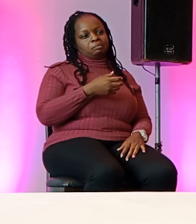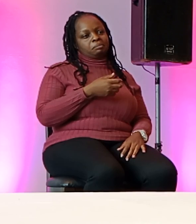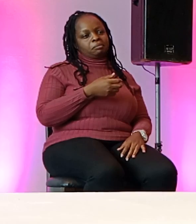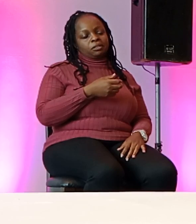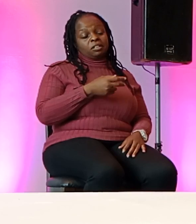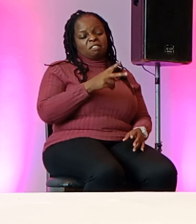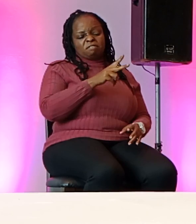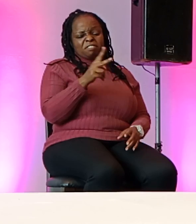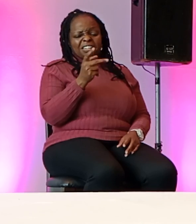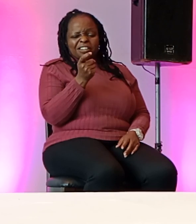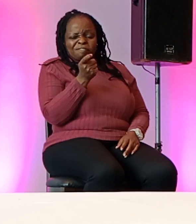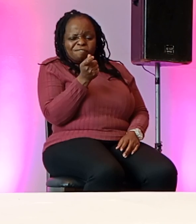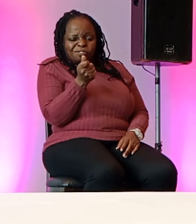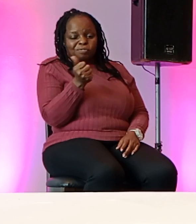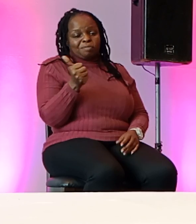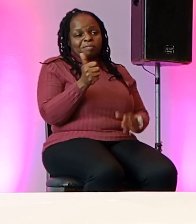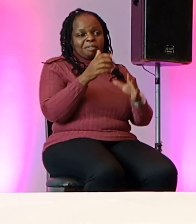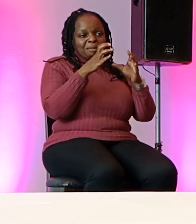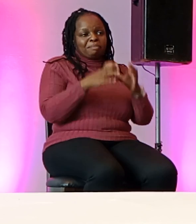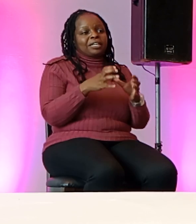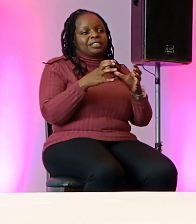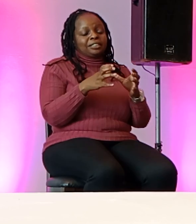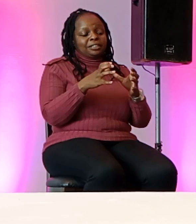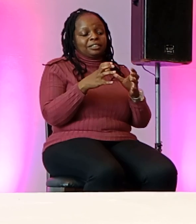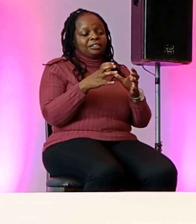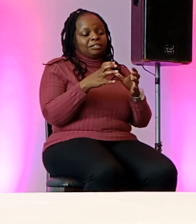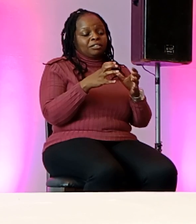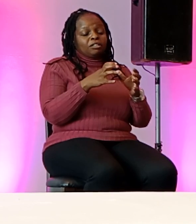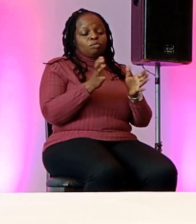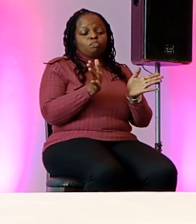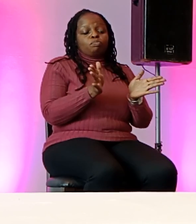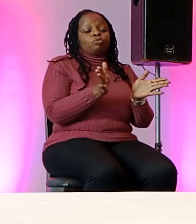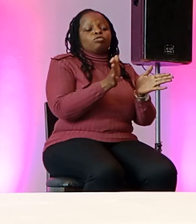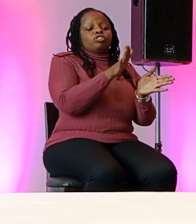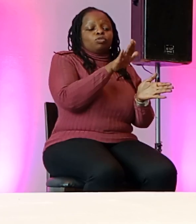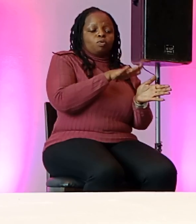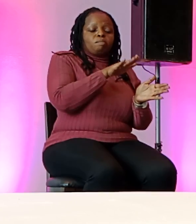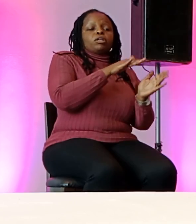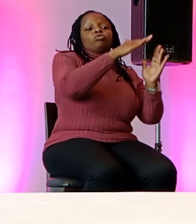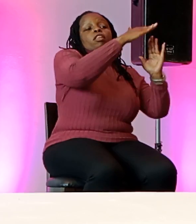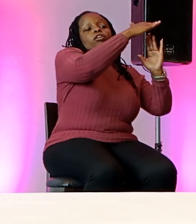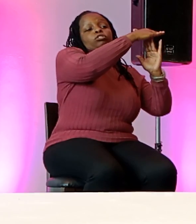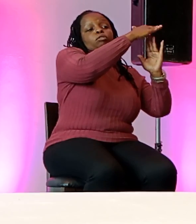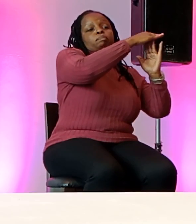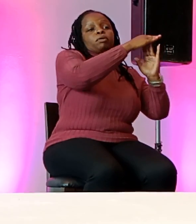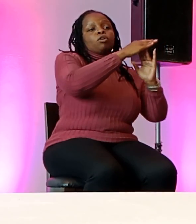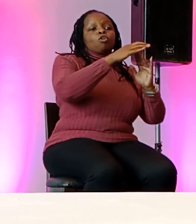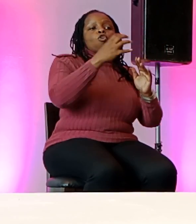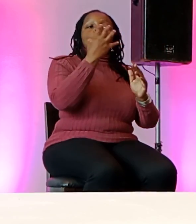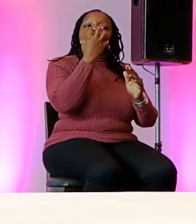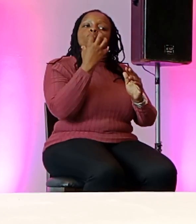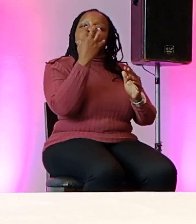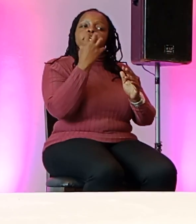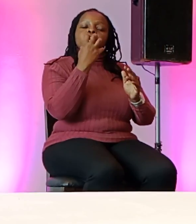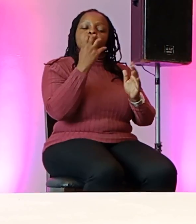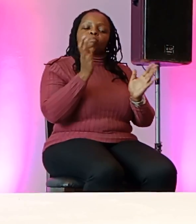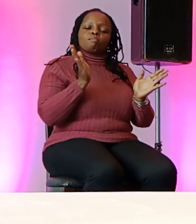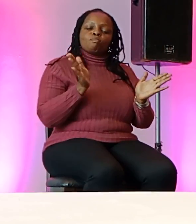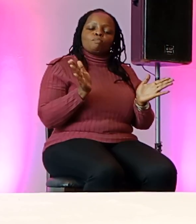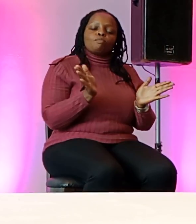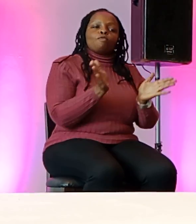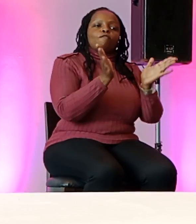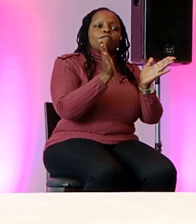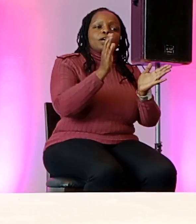It's very few parties that push women to the top. The ODM recently pushed